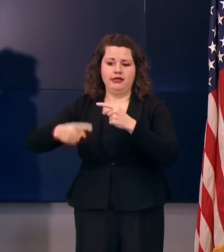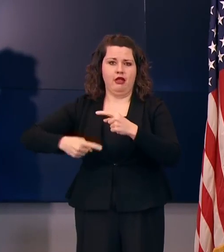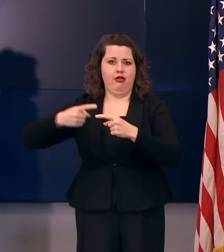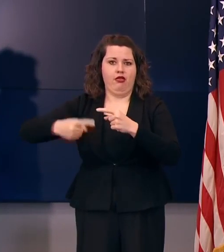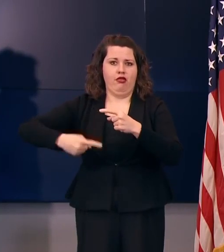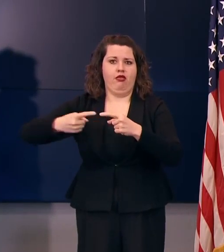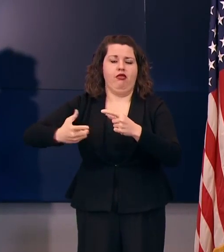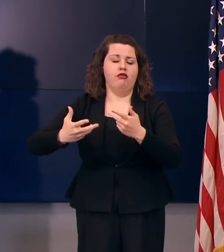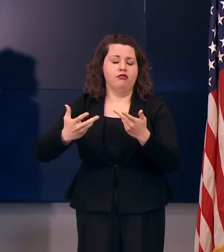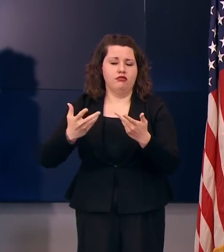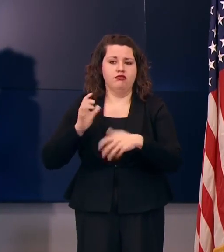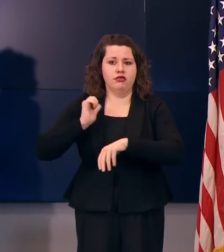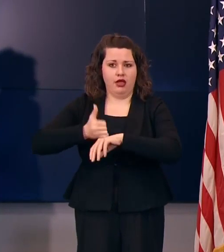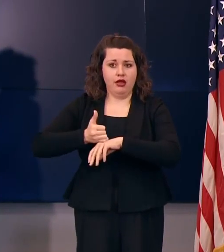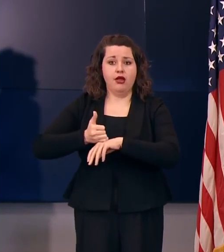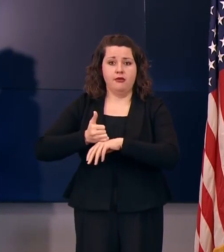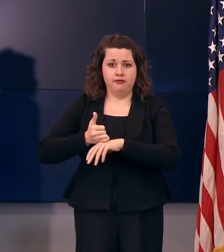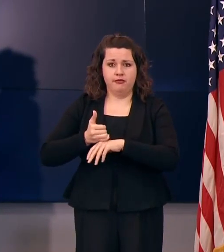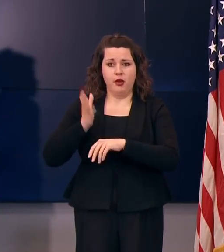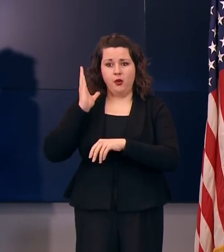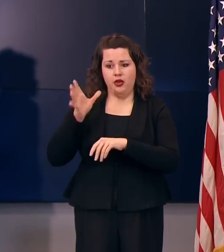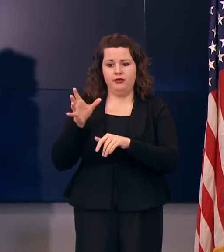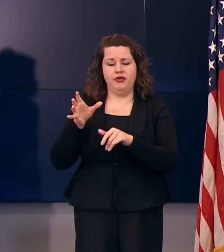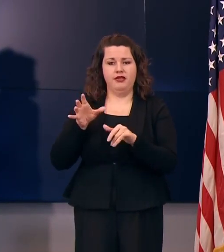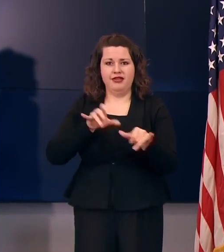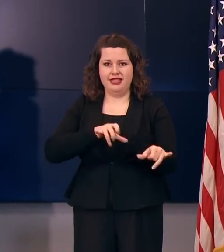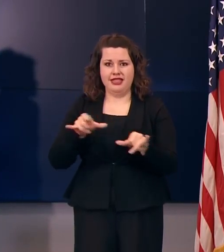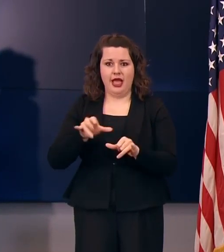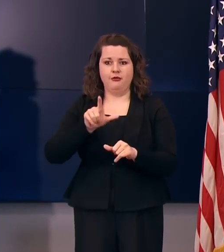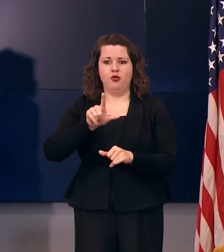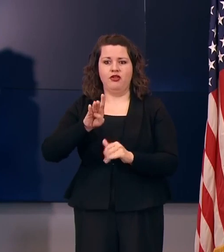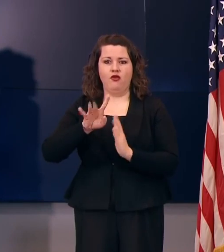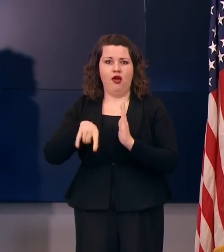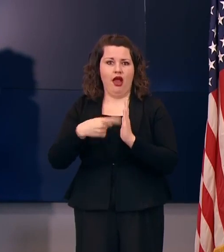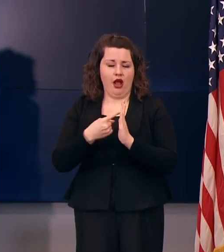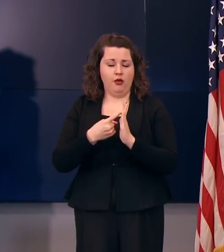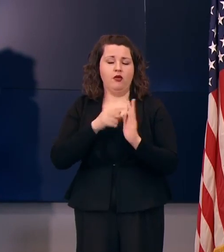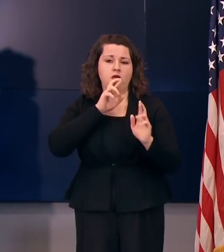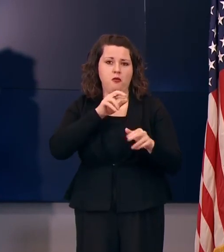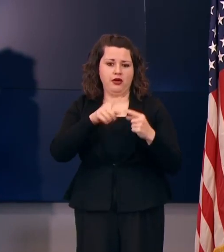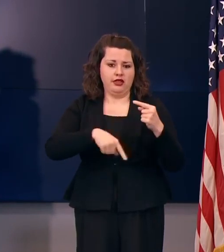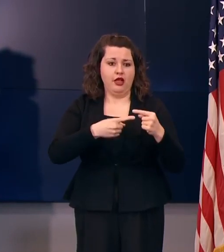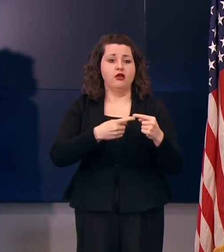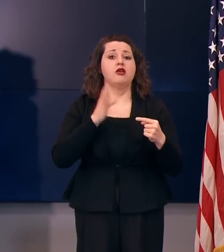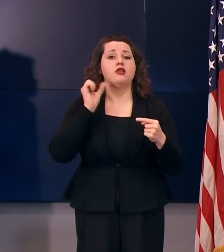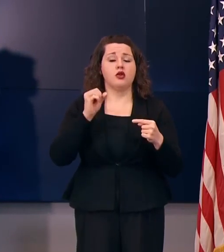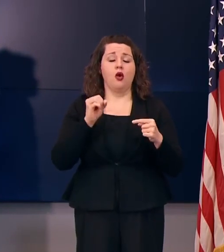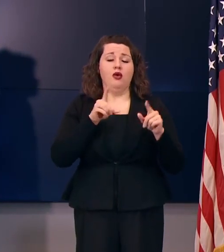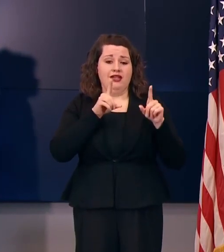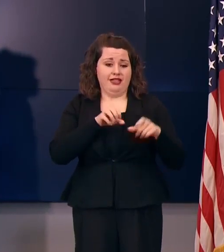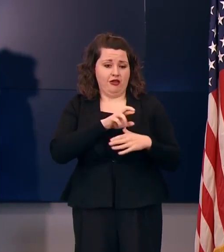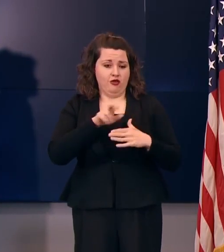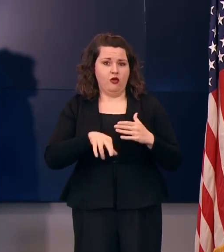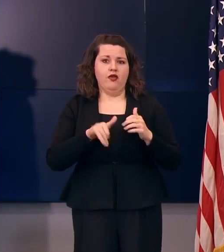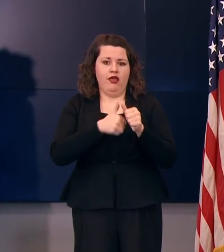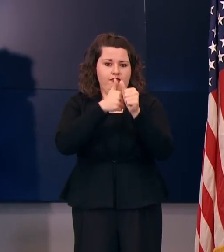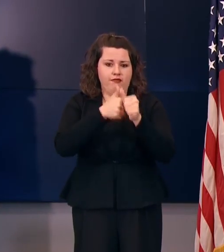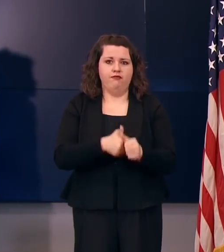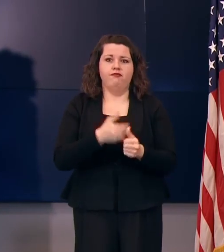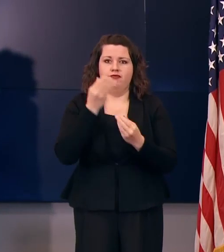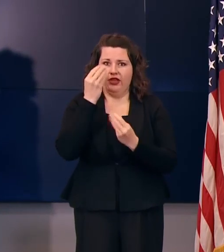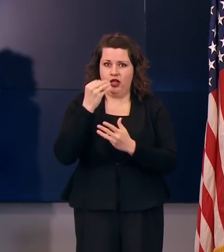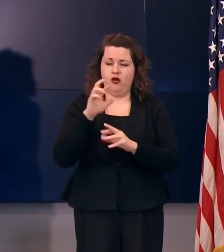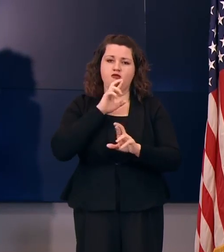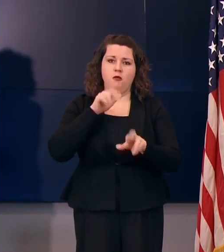are set up so that they will be the same 24-hour reporting cycle. So it'll be test results that will be consistent with the data that's